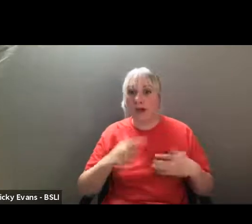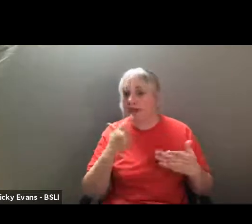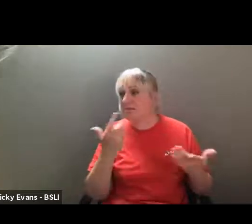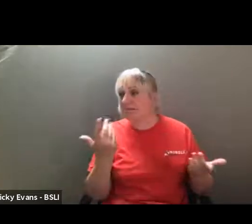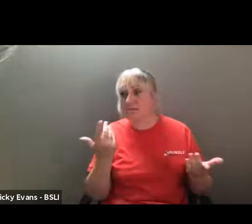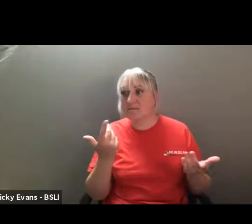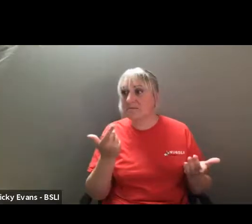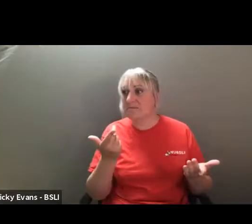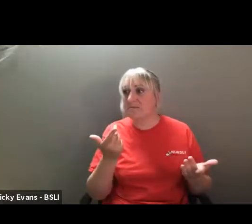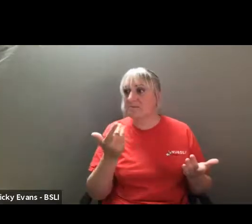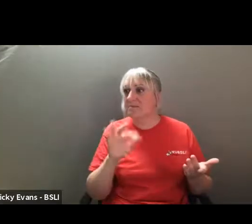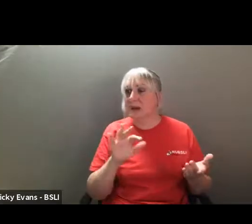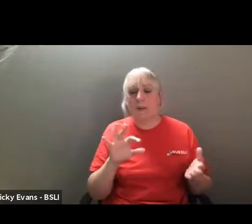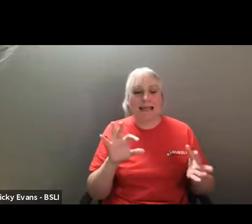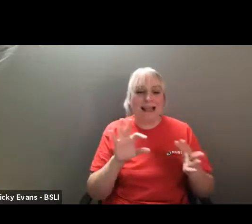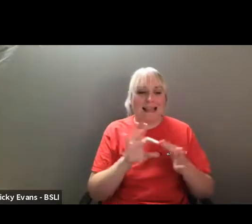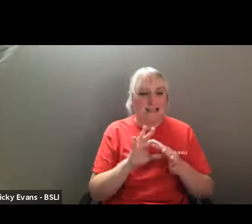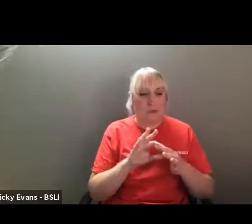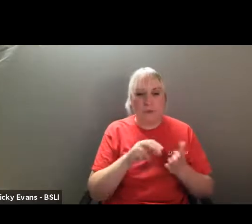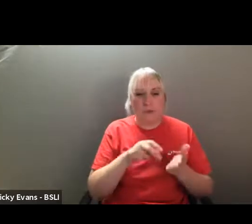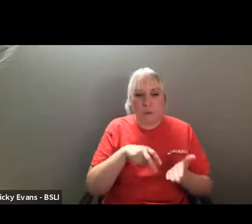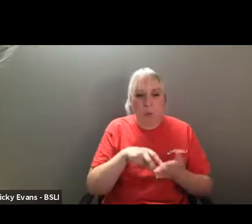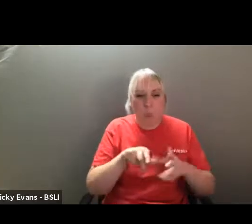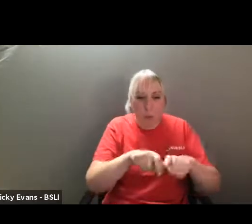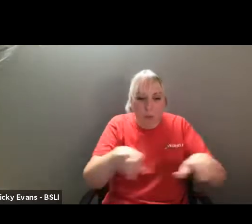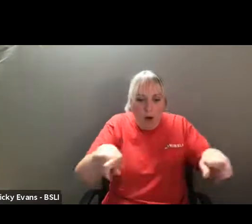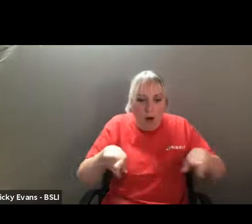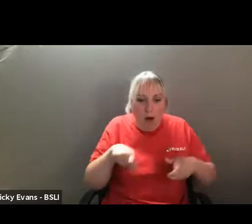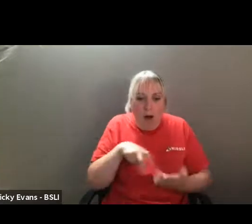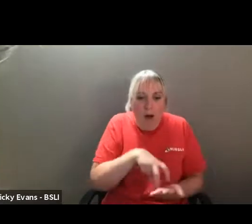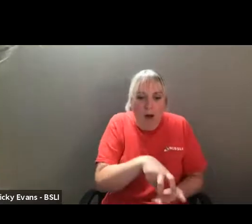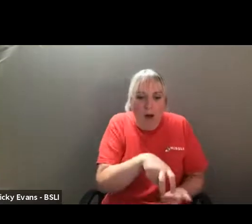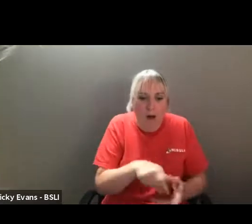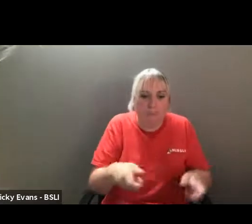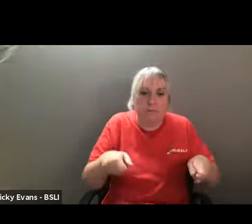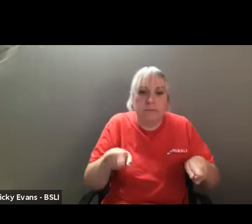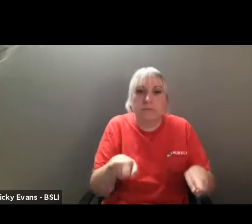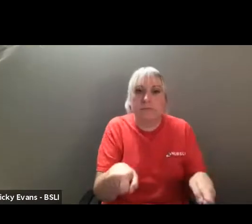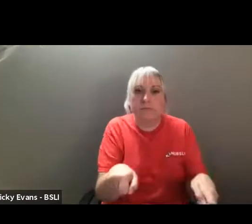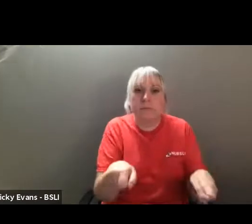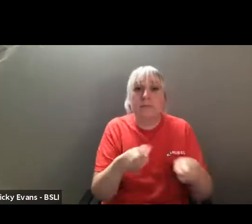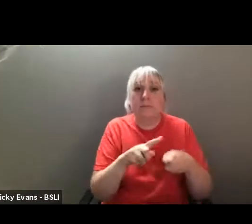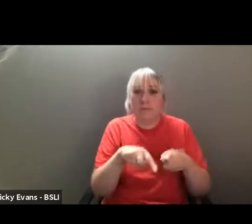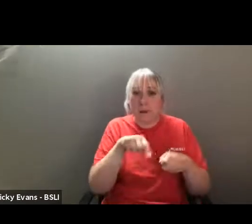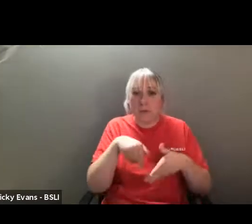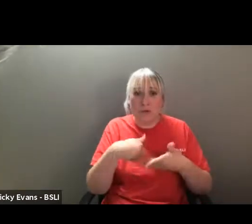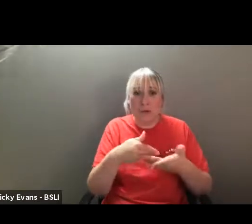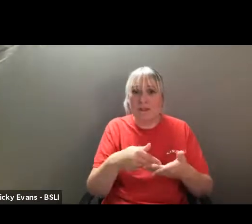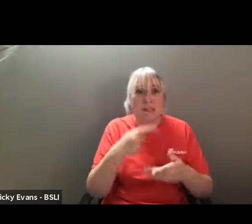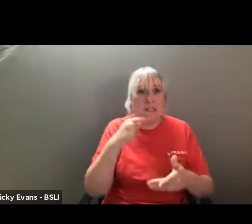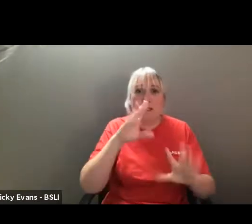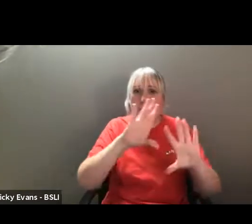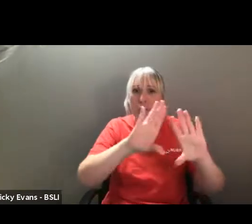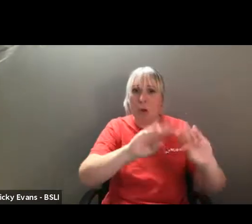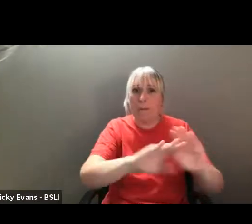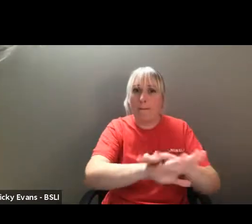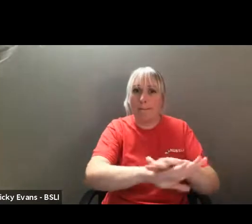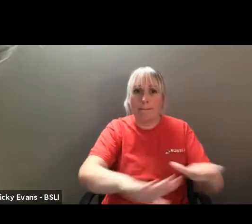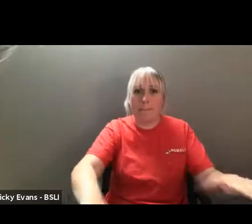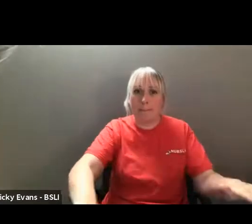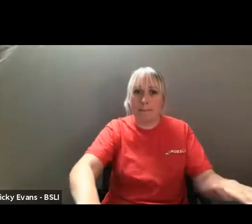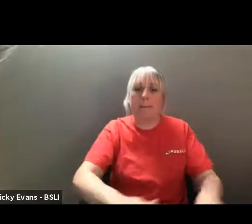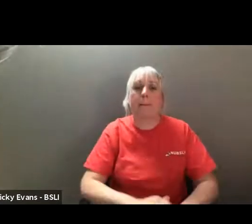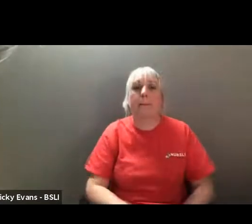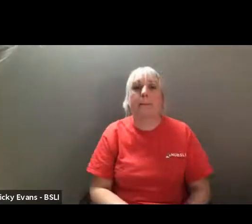a walker or whatever it was, that all those services were stripped. And